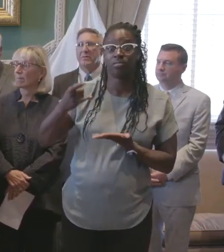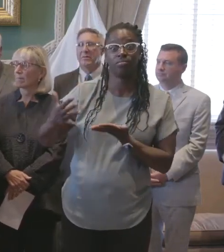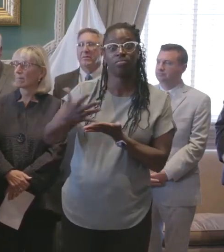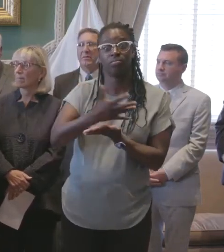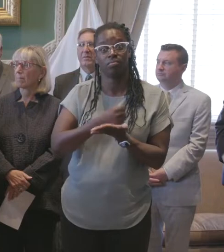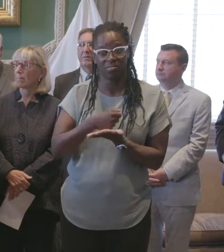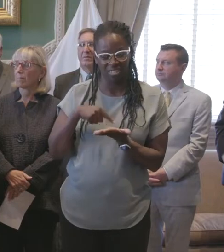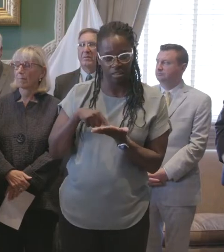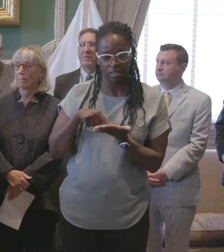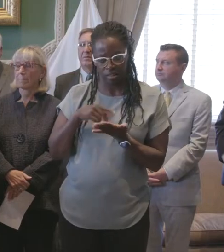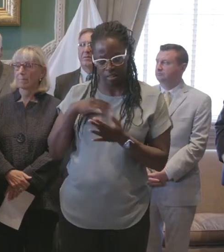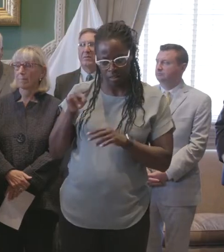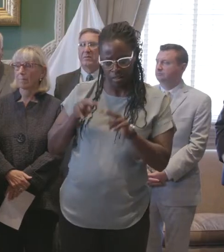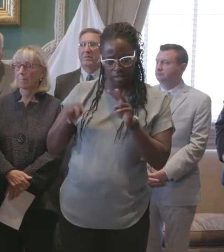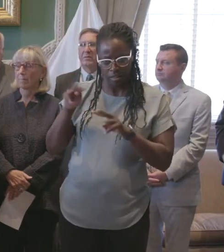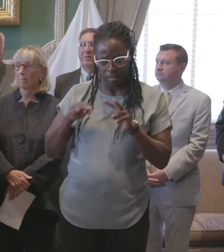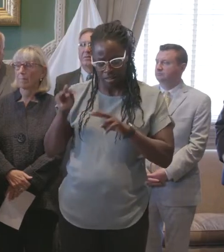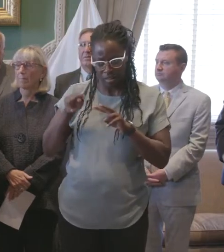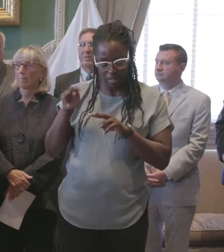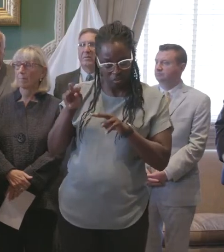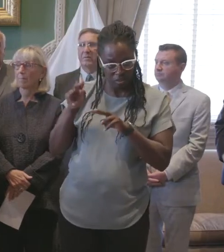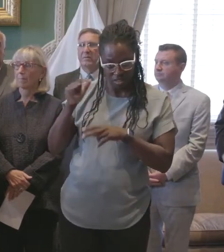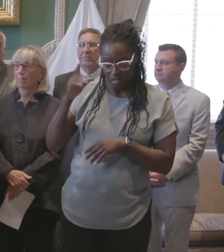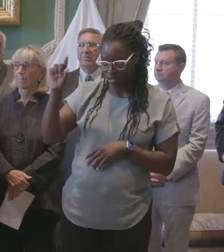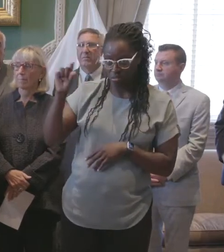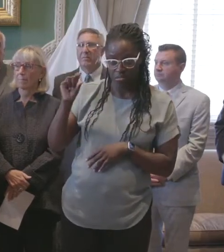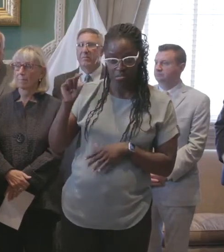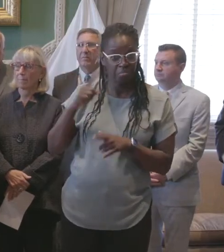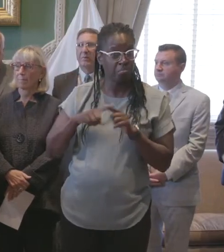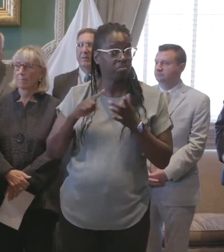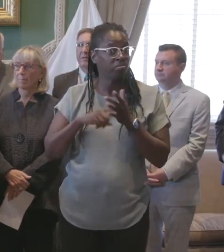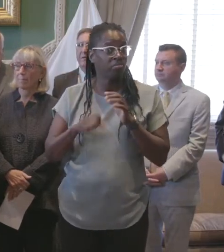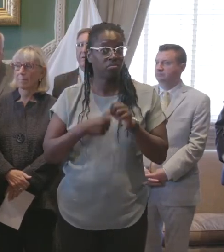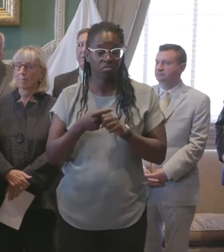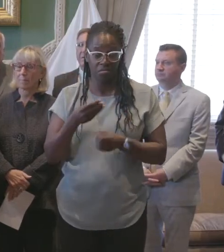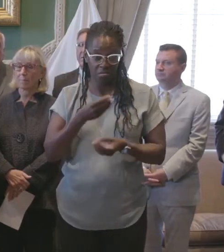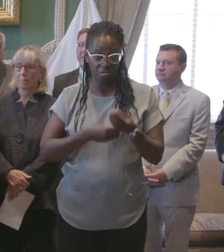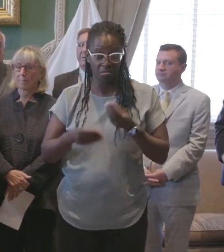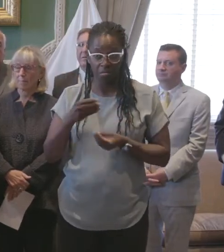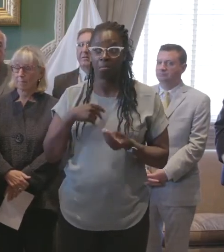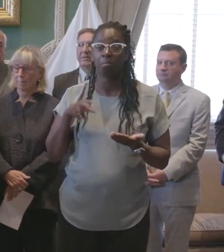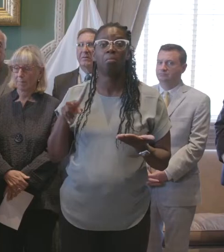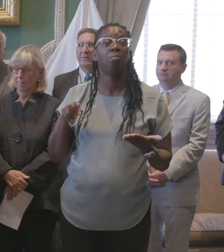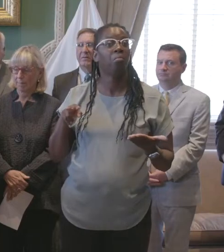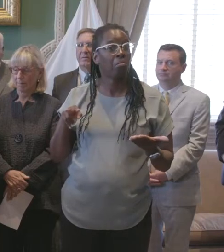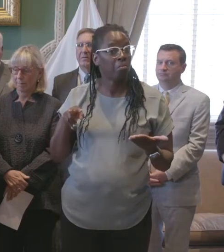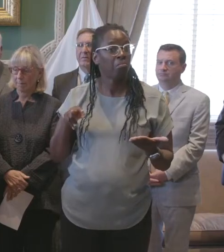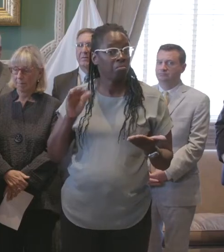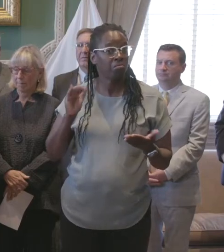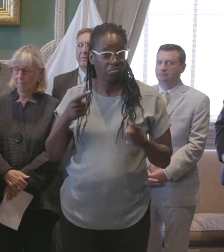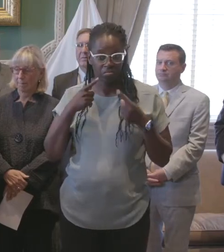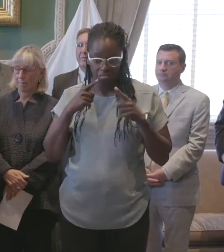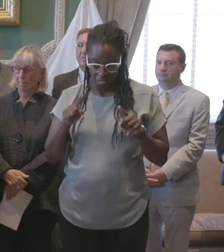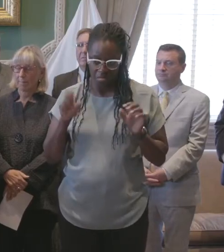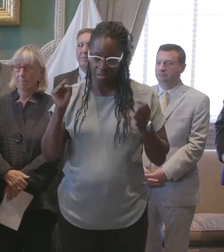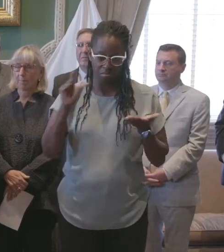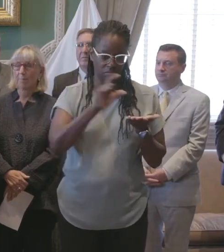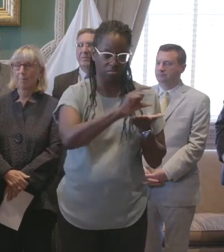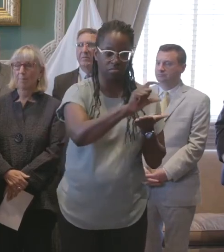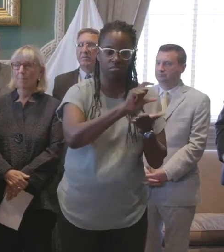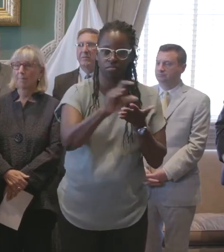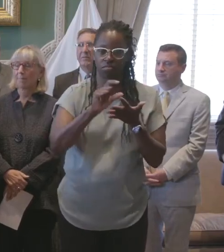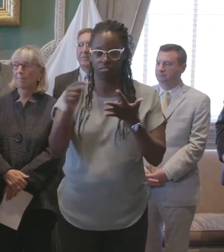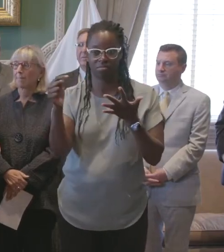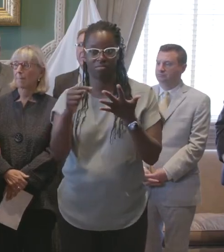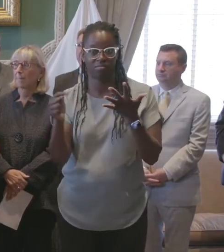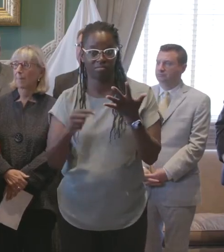months, the budget being signed here today gives us the tools we need to effectively manage spending and deliver the programs and services expected of us. Thank